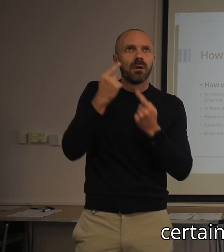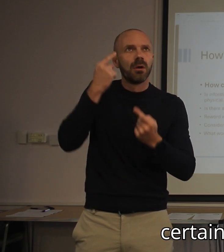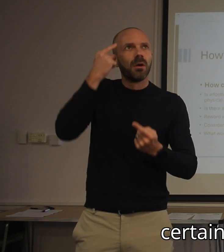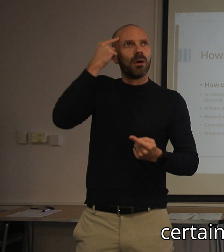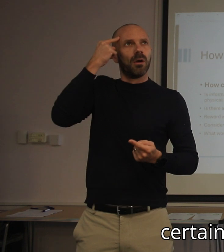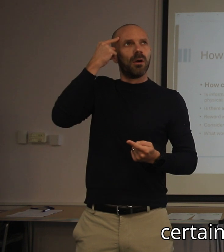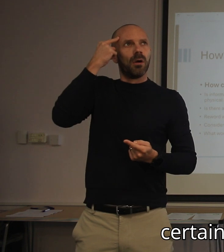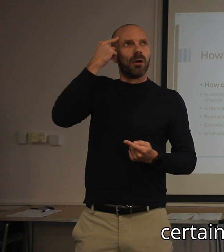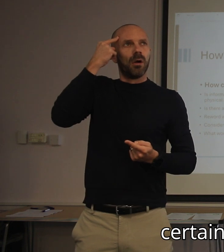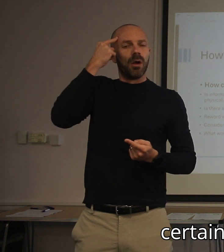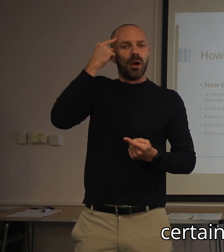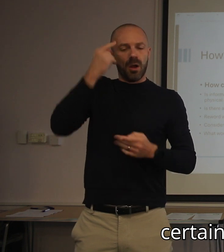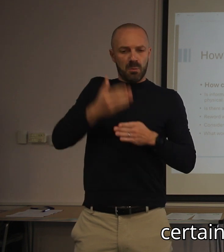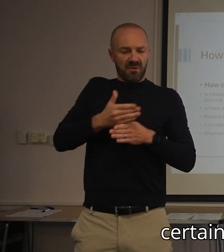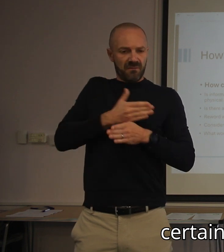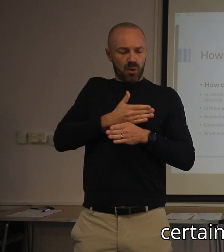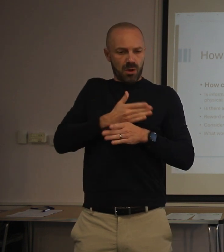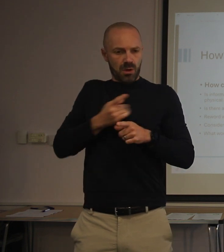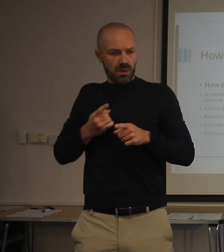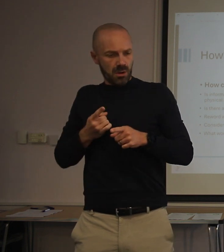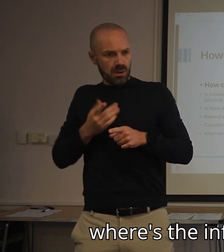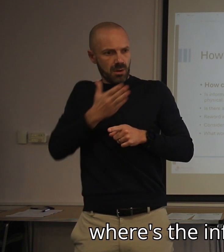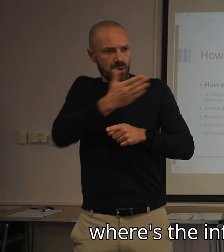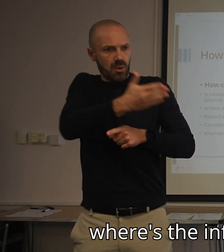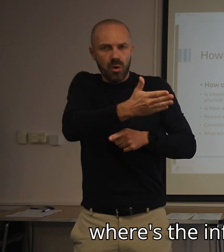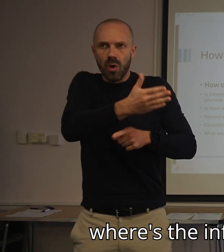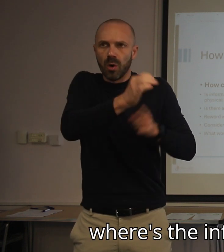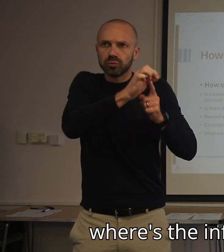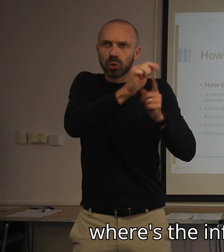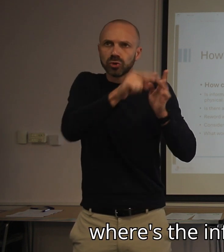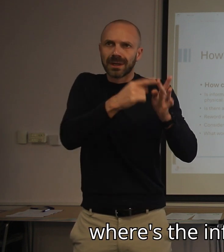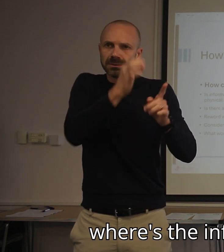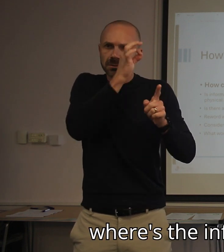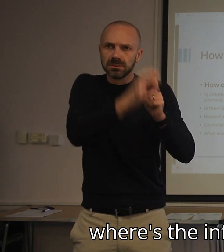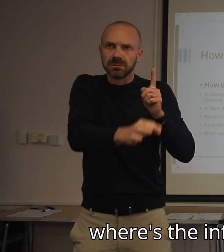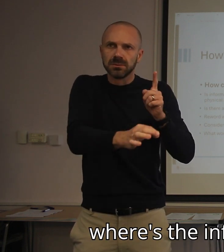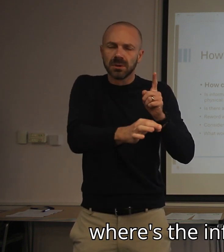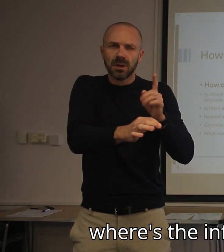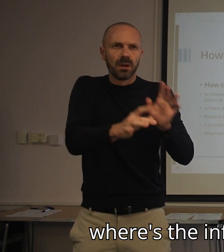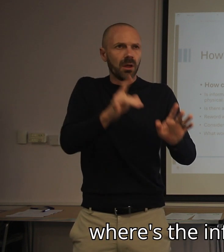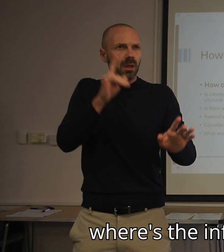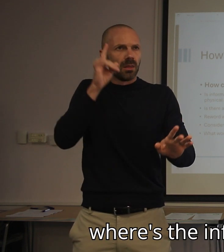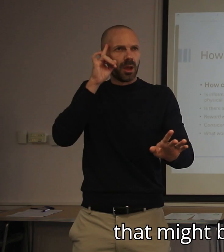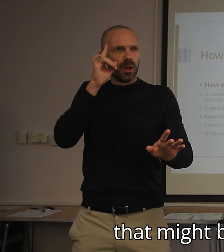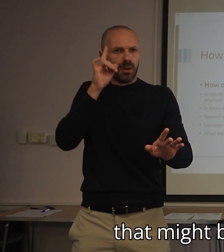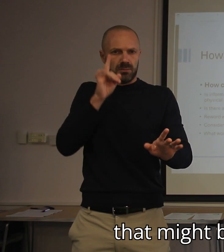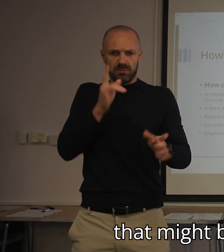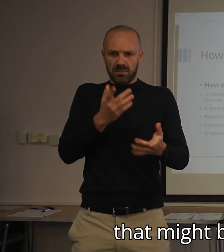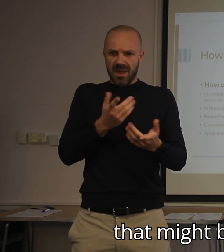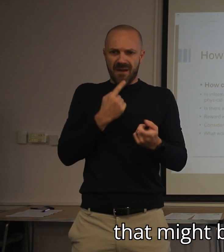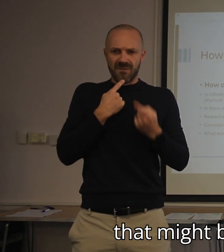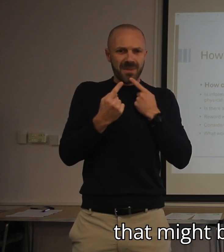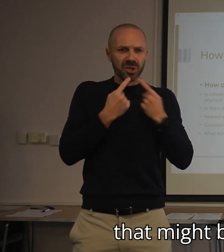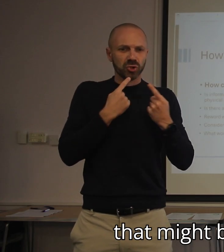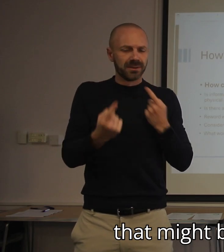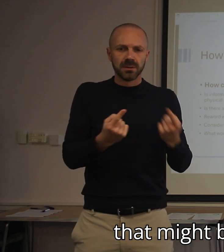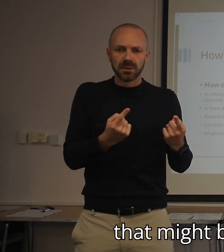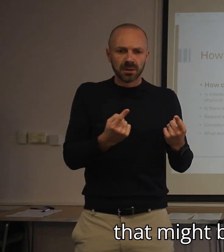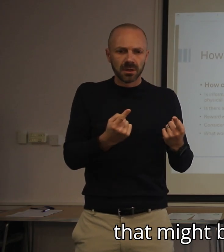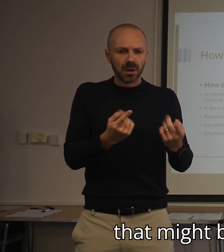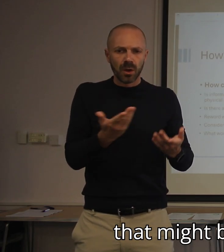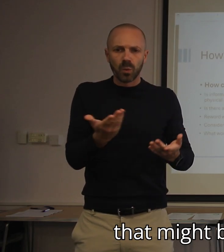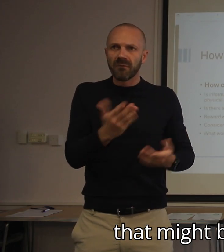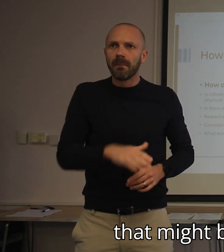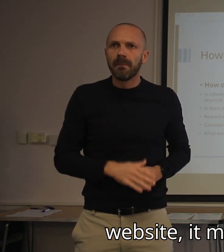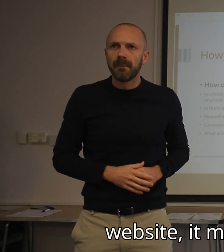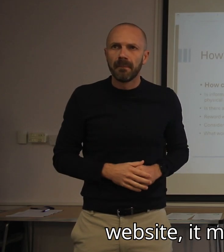a certain project? What about, where's the information coming from? Now that might be that a lot